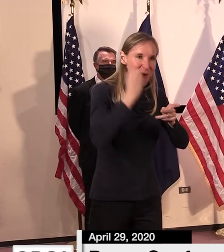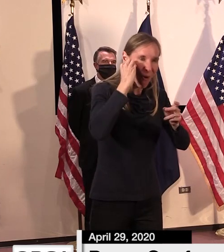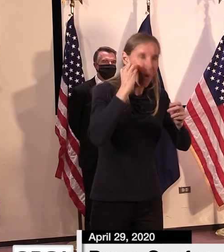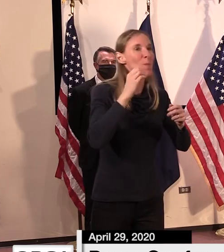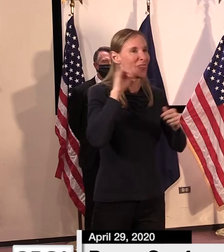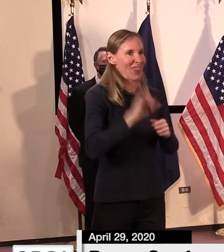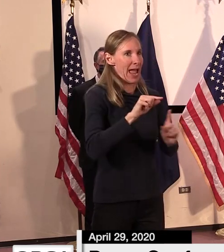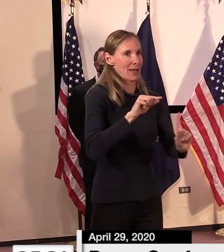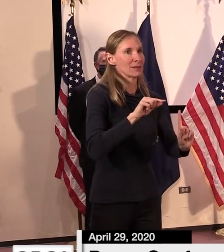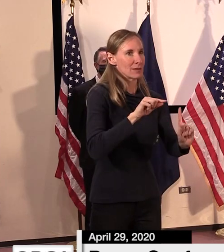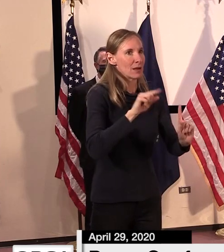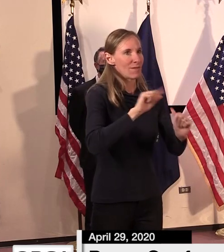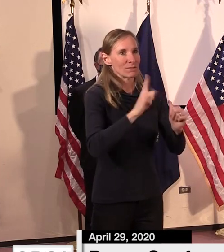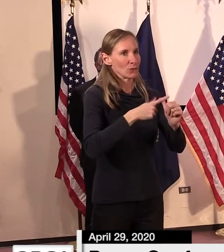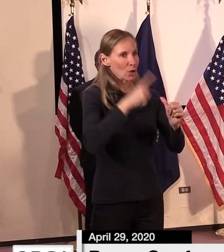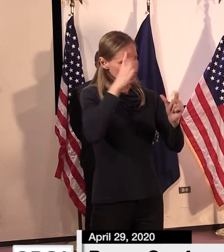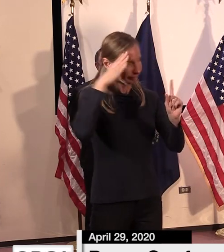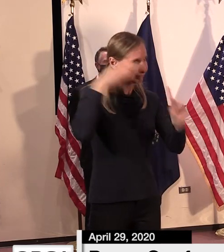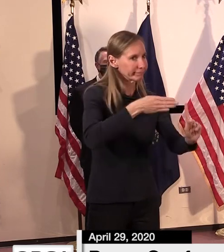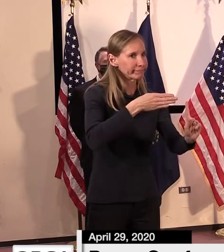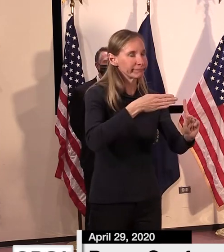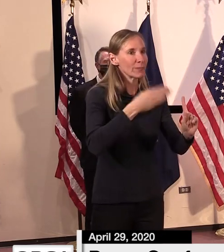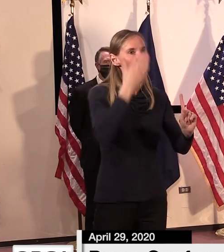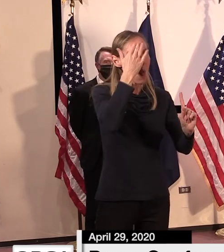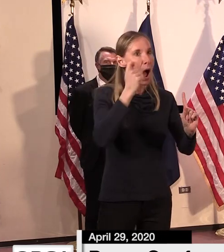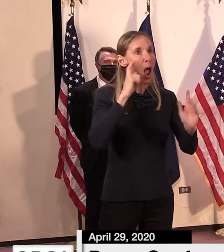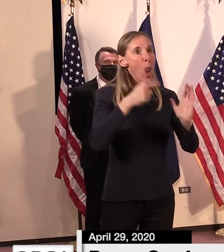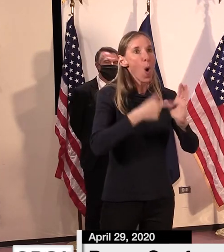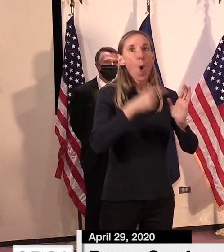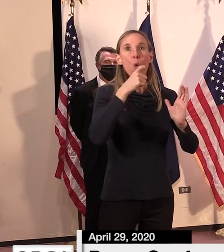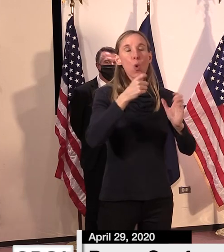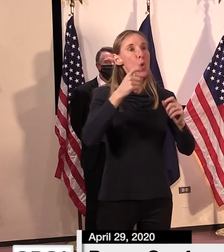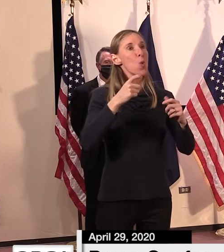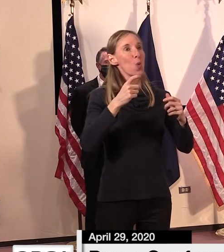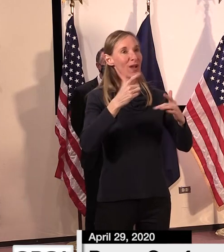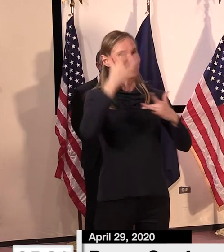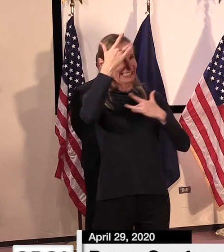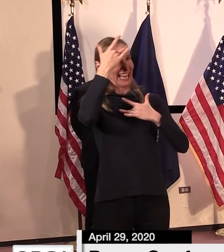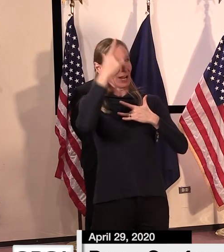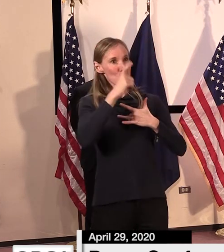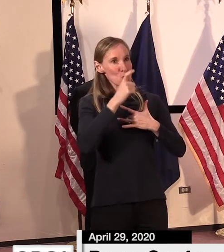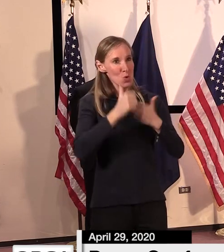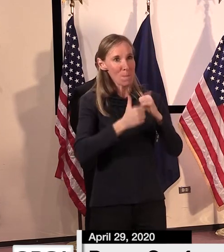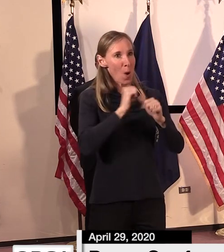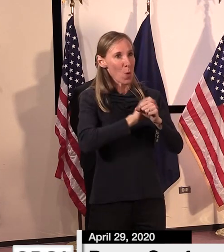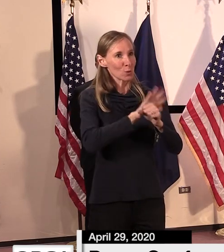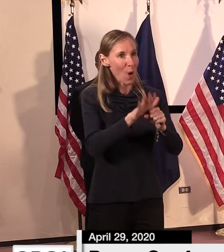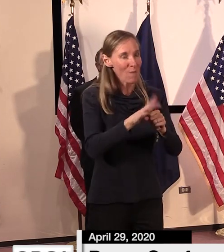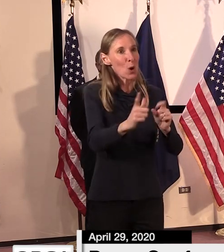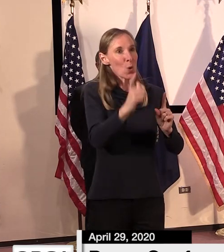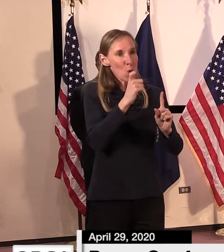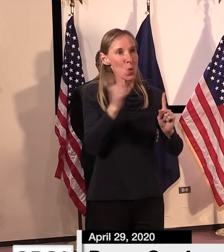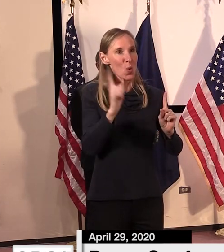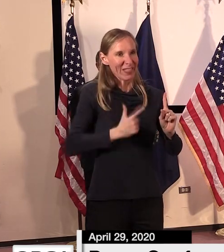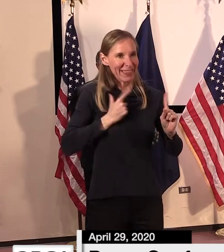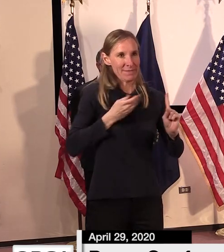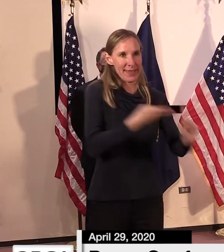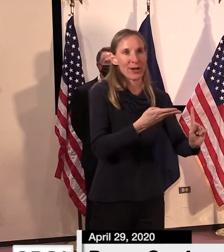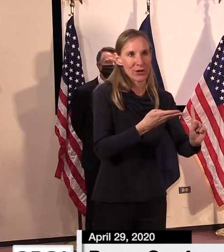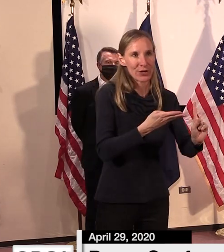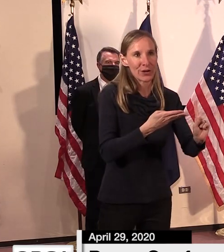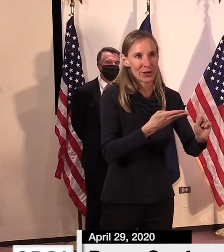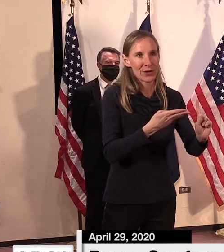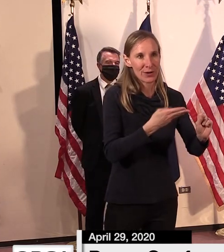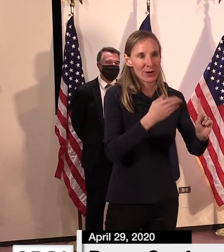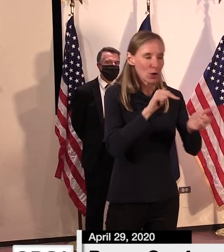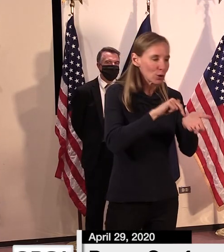large percentage of the people who have tested positive for the virus and who are at highest risk for severe consequences have been